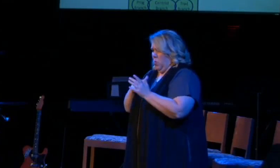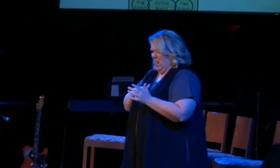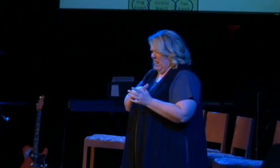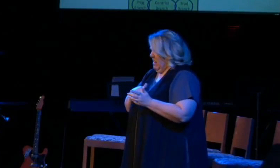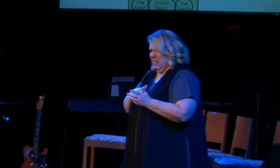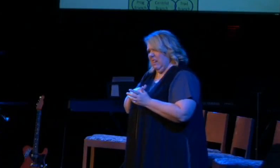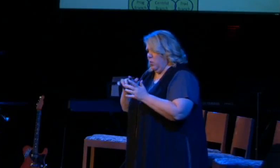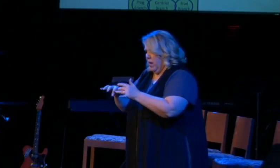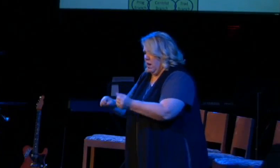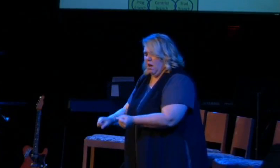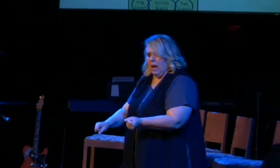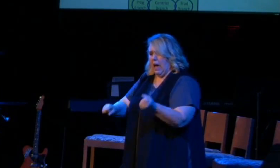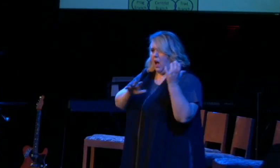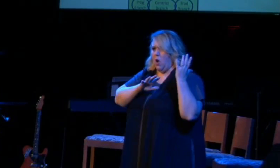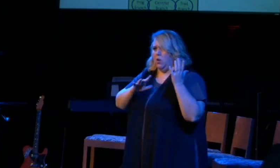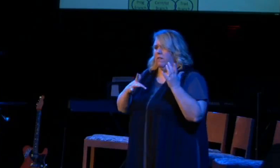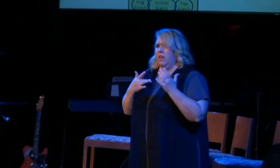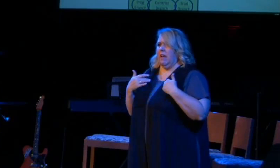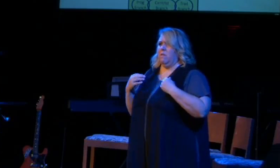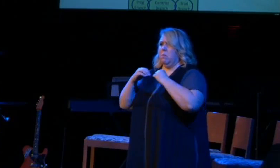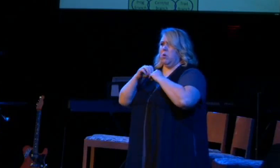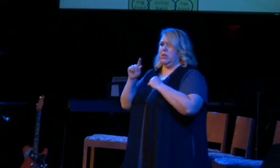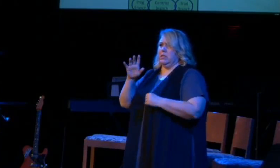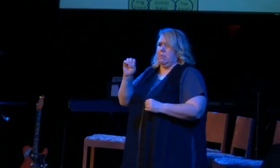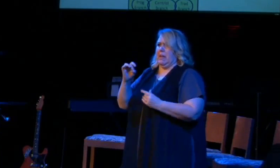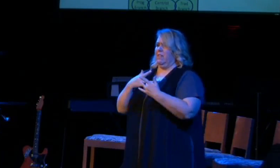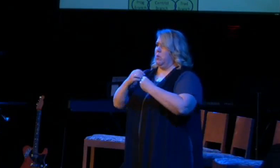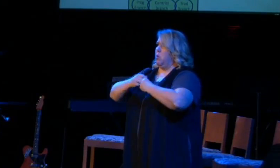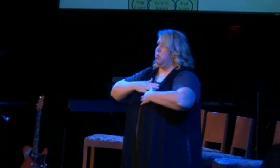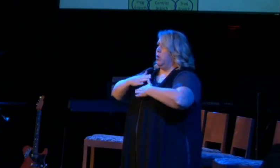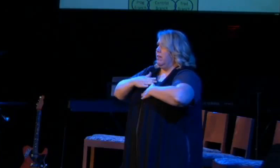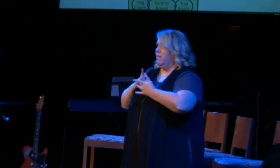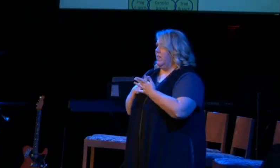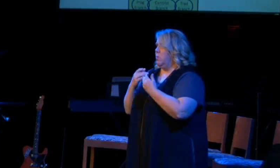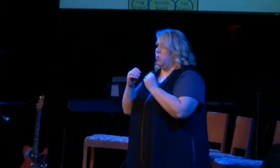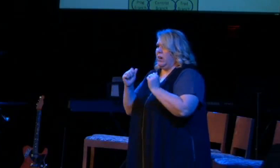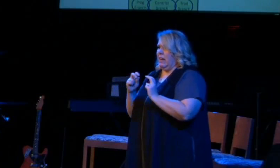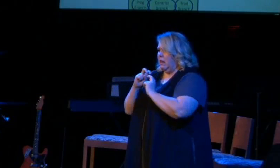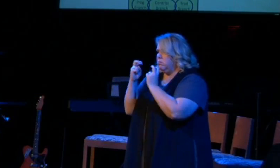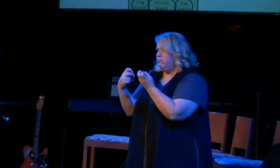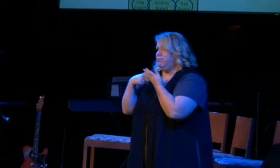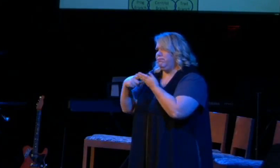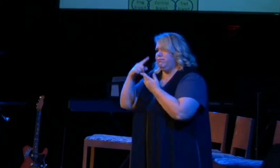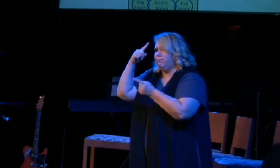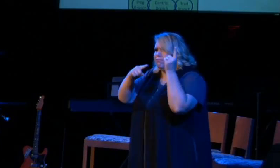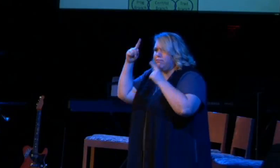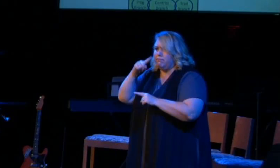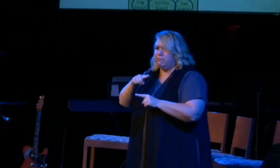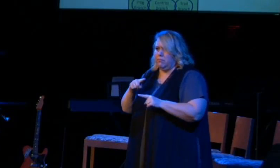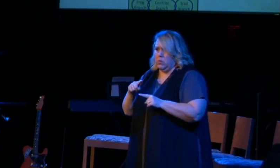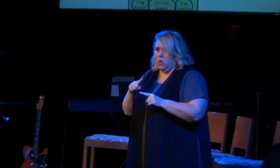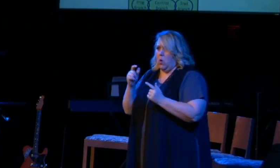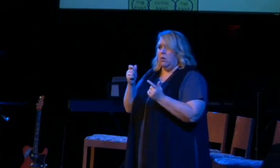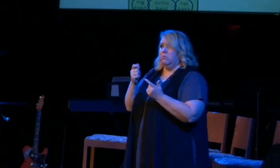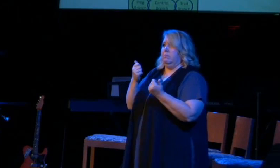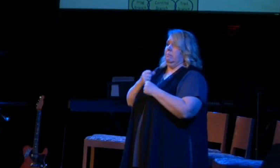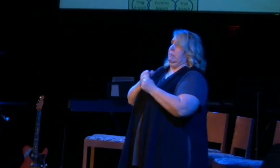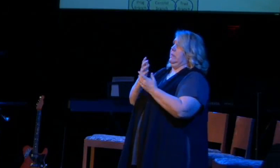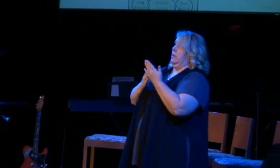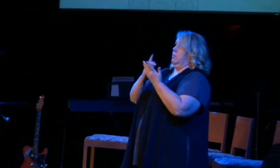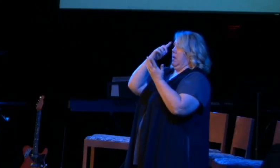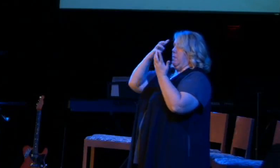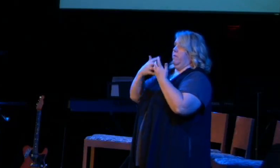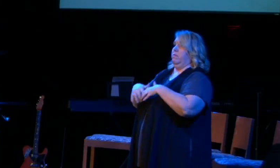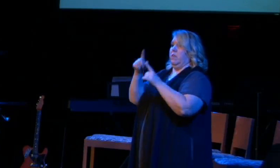together so that we feel like we have a little more space and breathing room in that one tent. That's the purpose of the one church